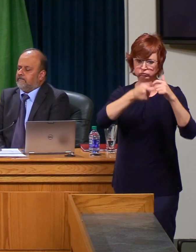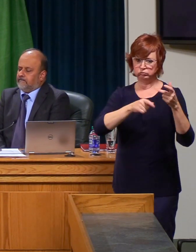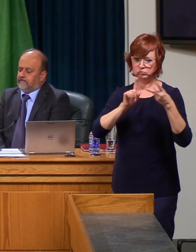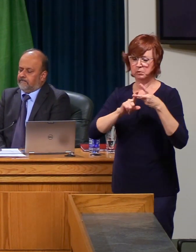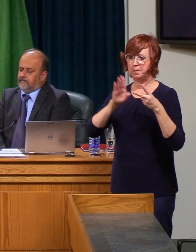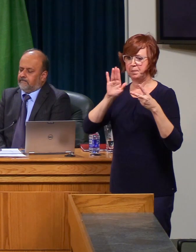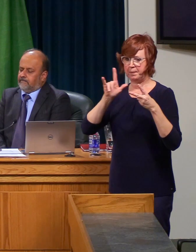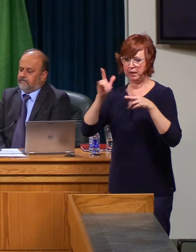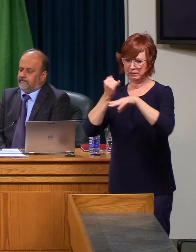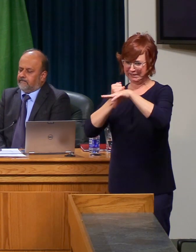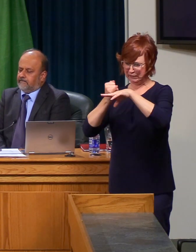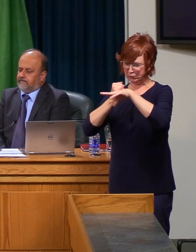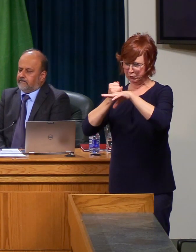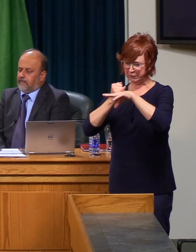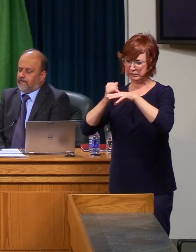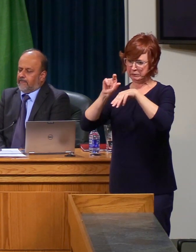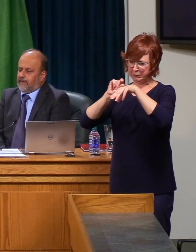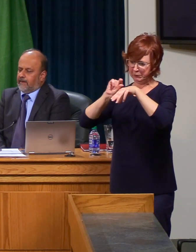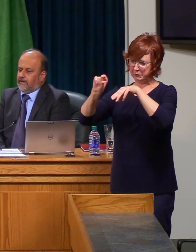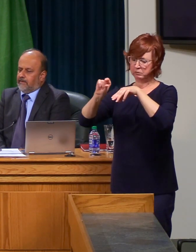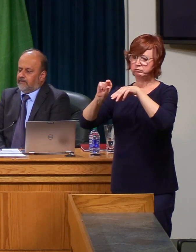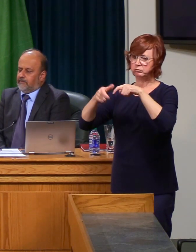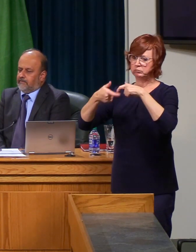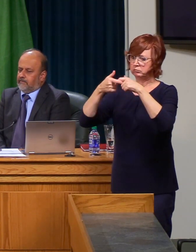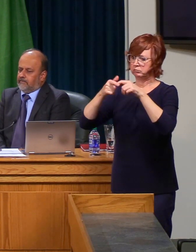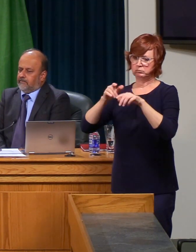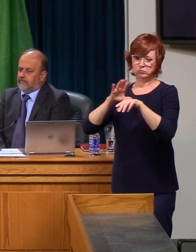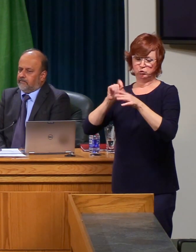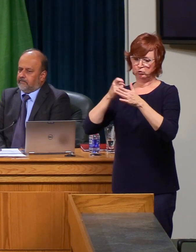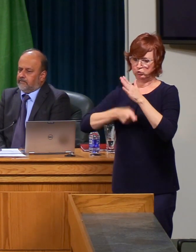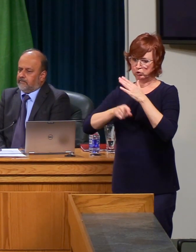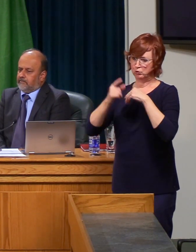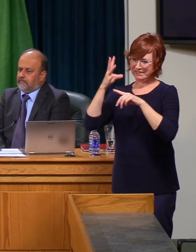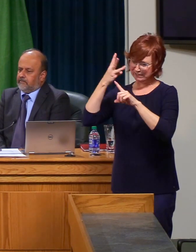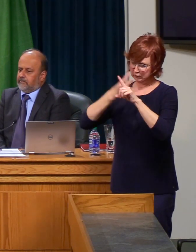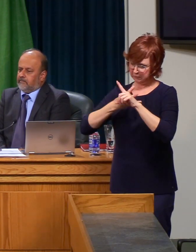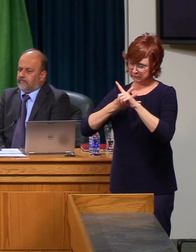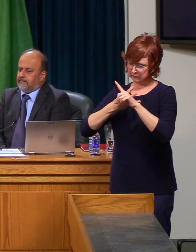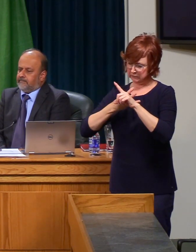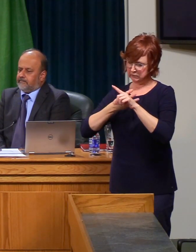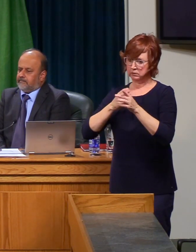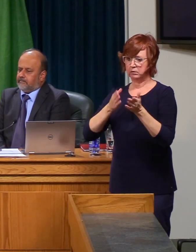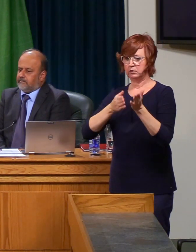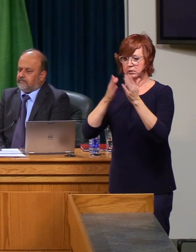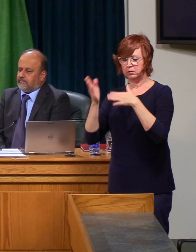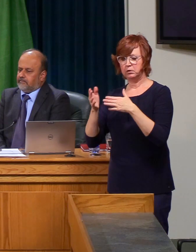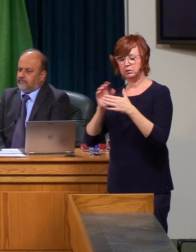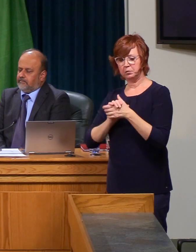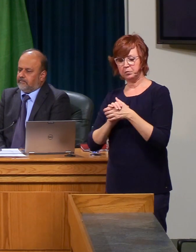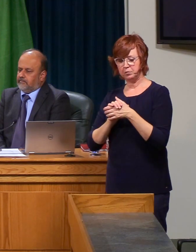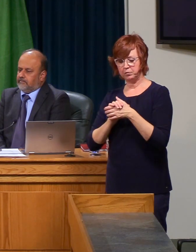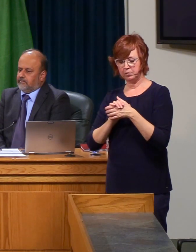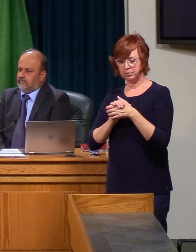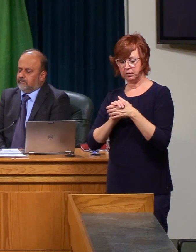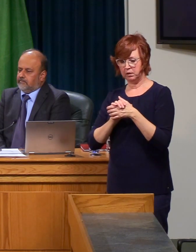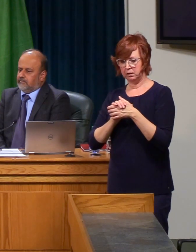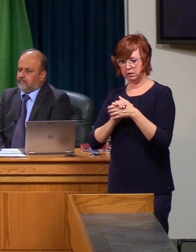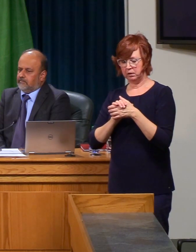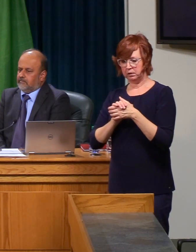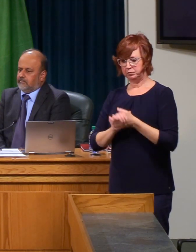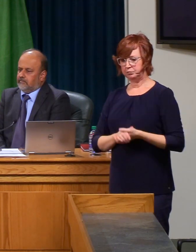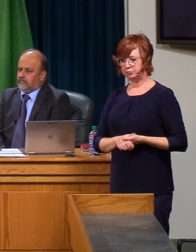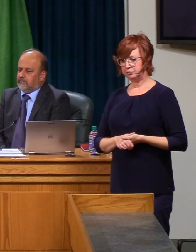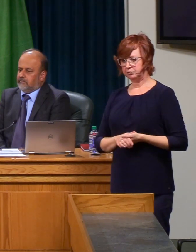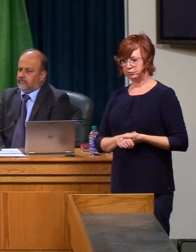seeing supports with respect to those that some minor gaps that may have occurred with the very comprehensive, I might